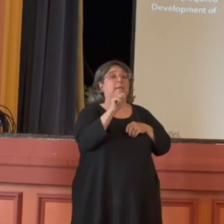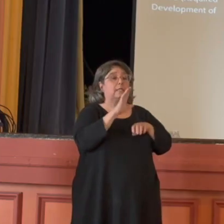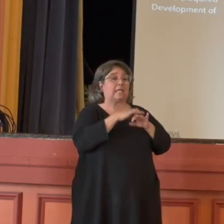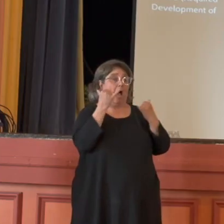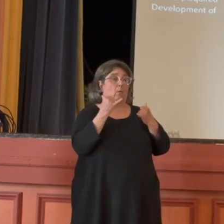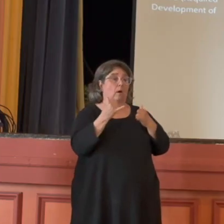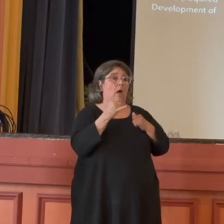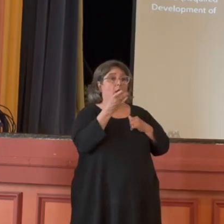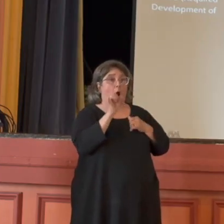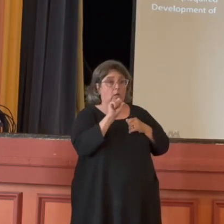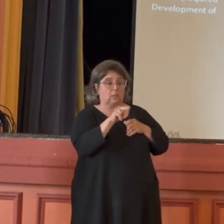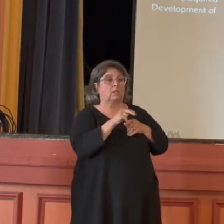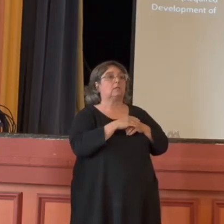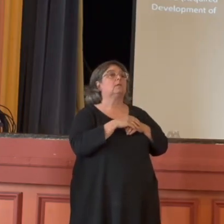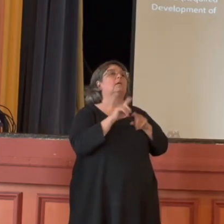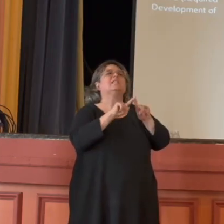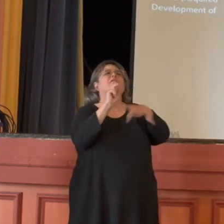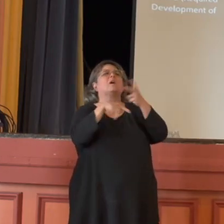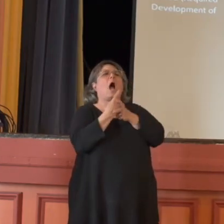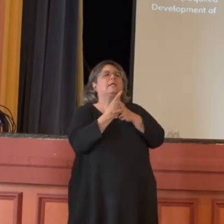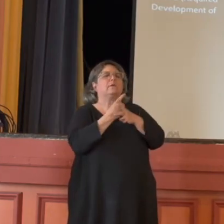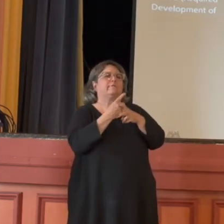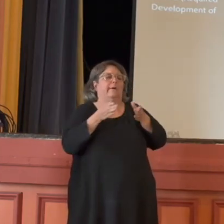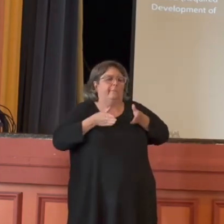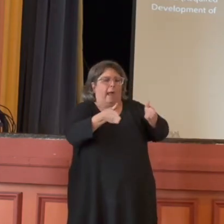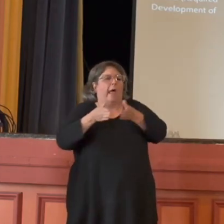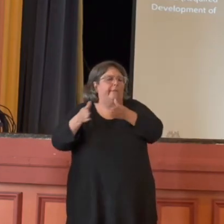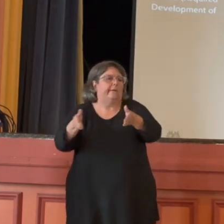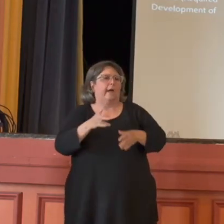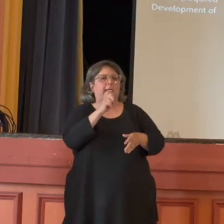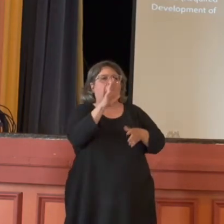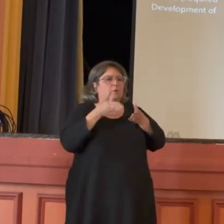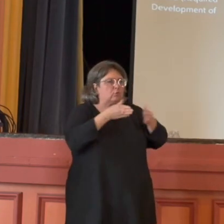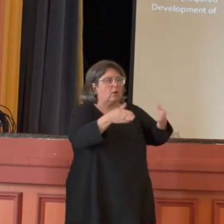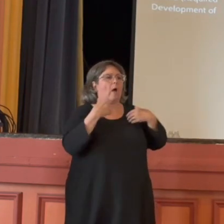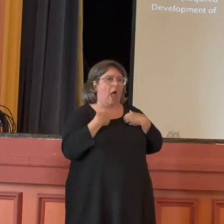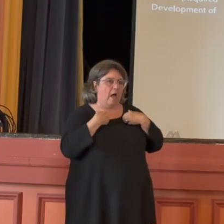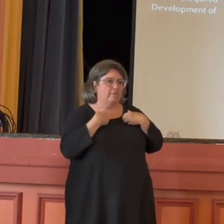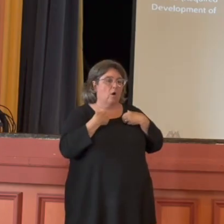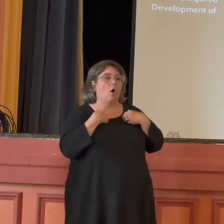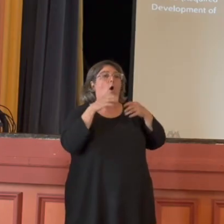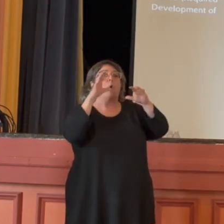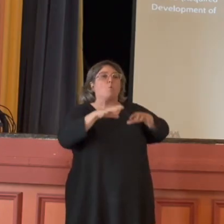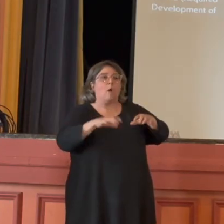Street. On Carlton, there's porous pavement. On Niagara Street, we have the rain